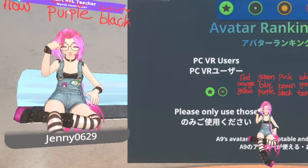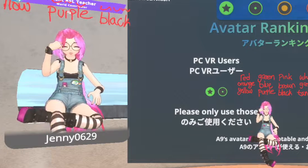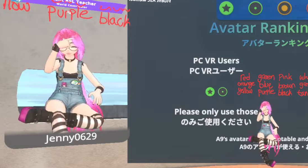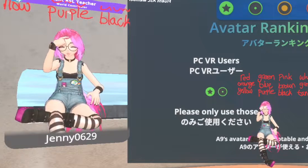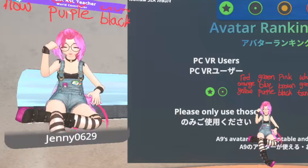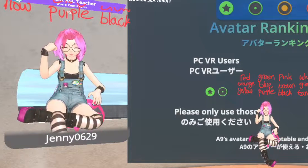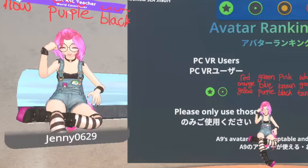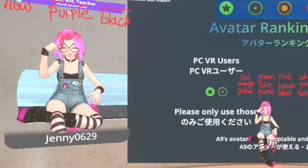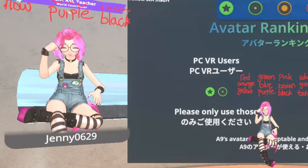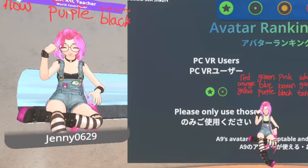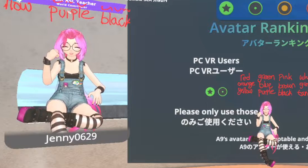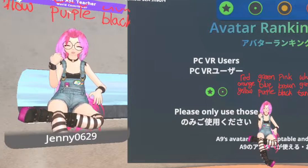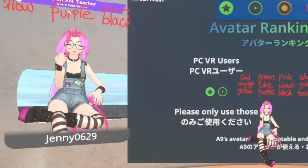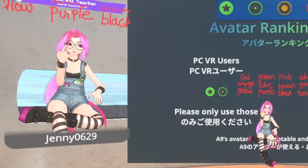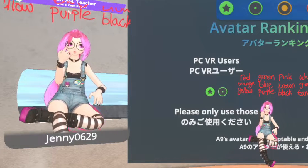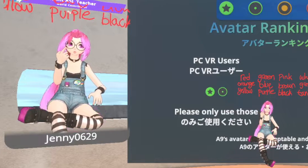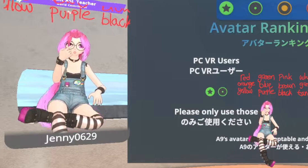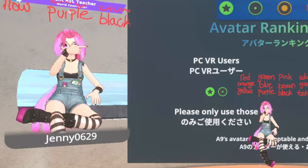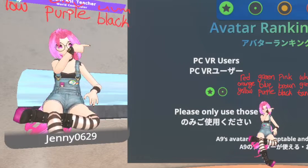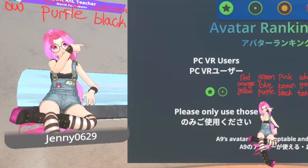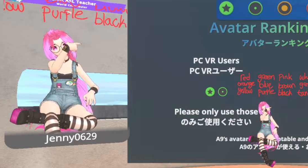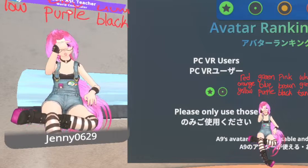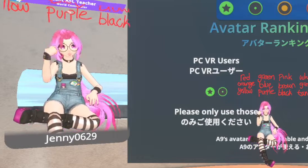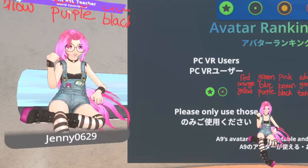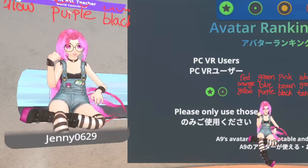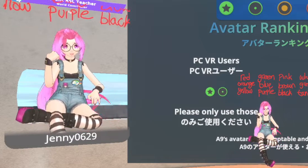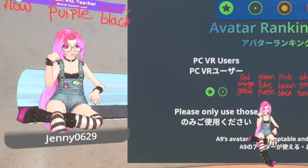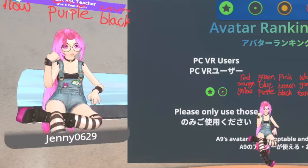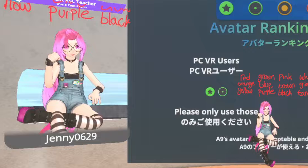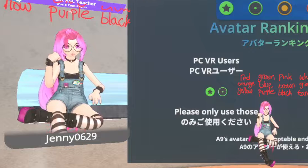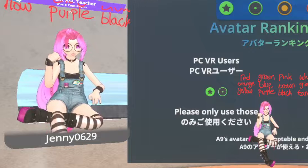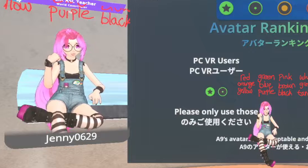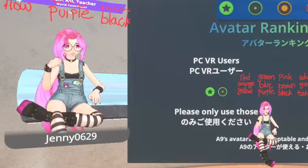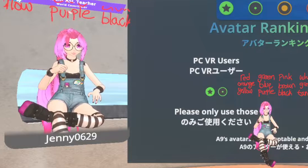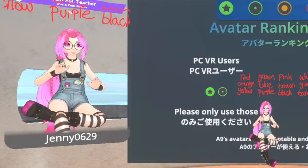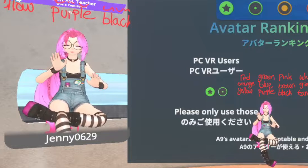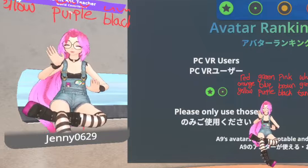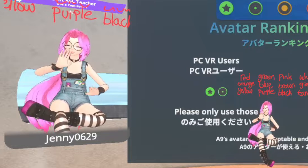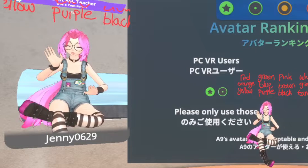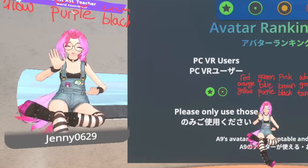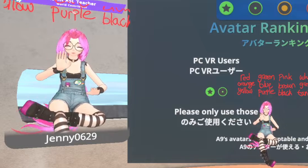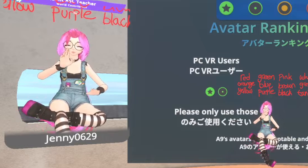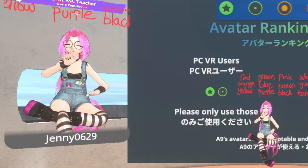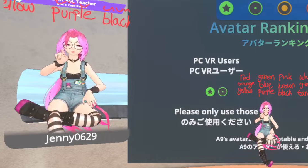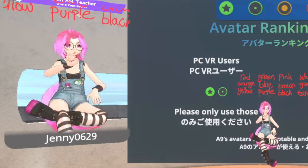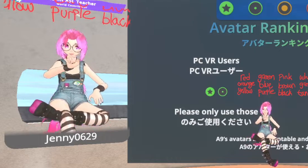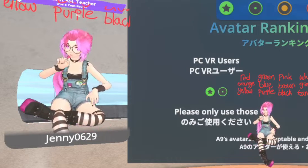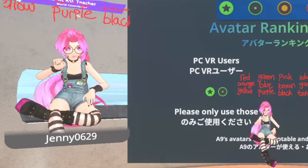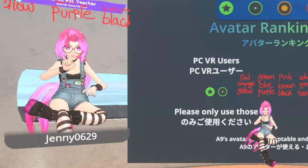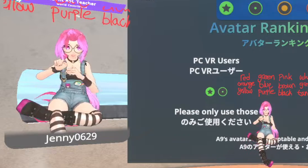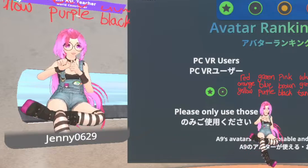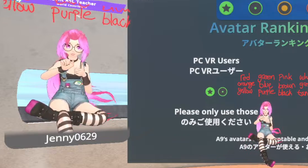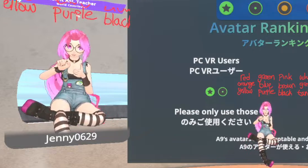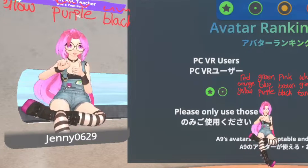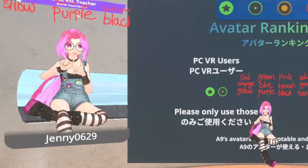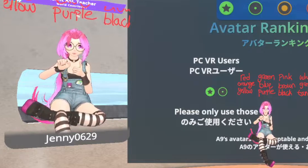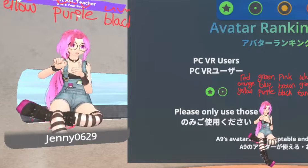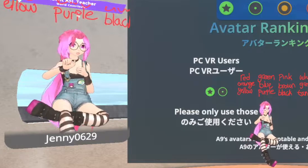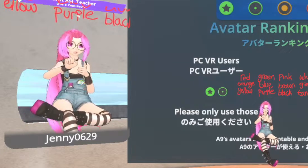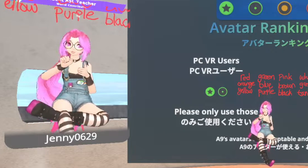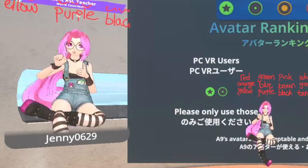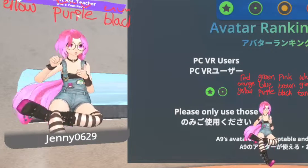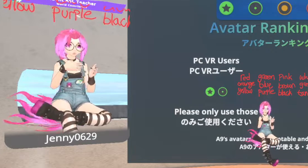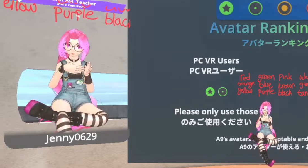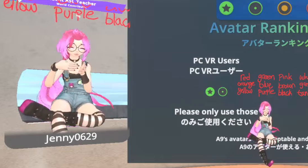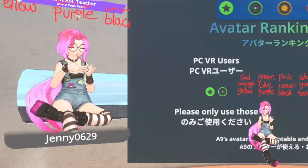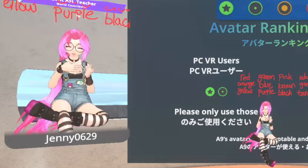multiple times, that's summer. If I curl my finger, that's because. So no curling the finger